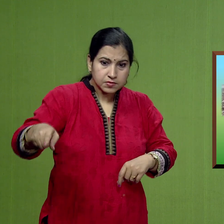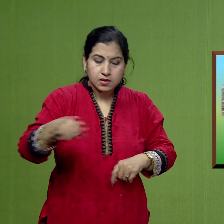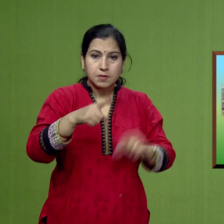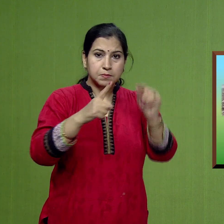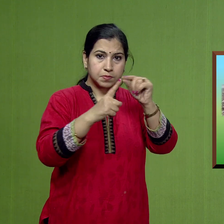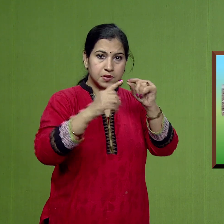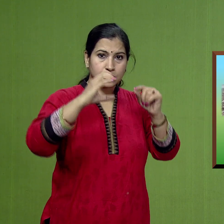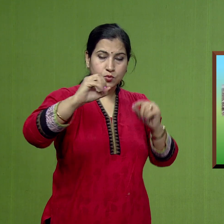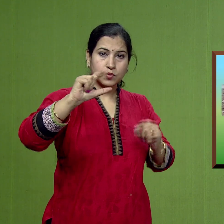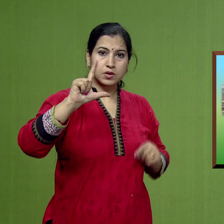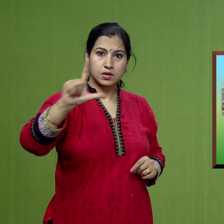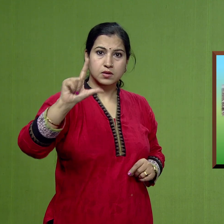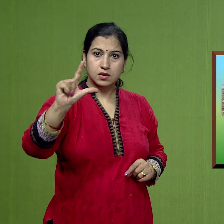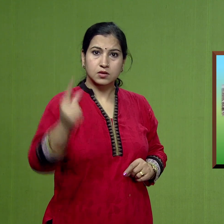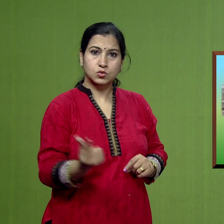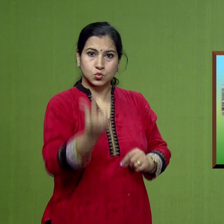Do you know what are pollutants?